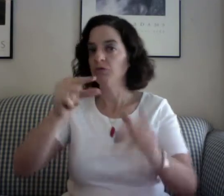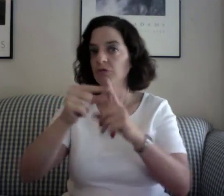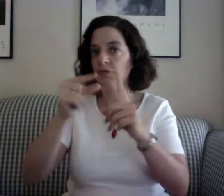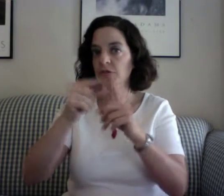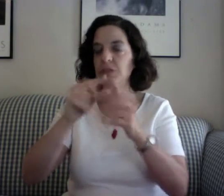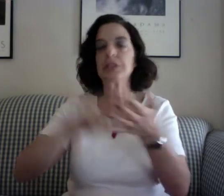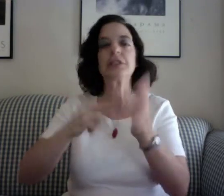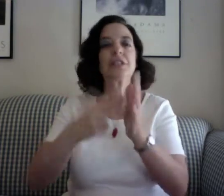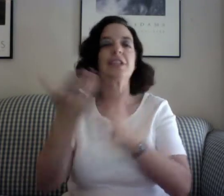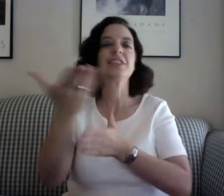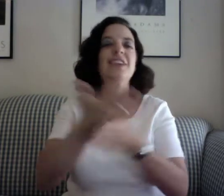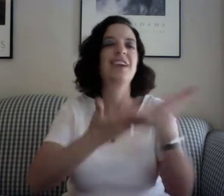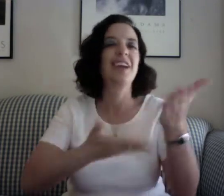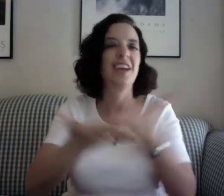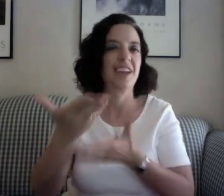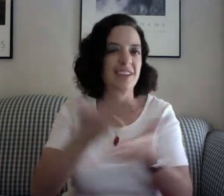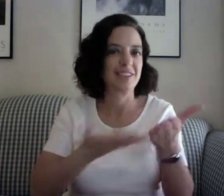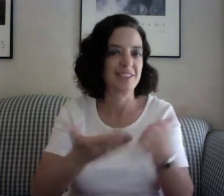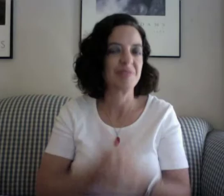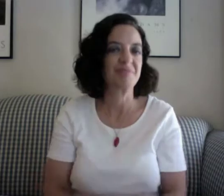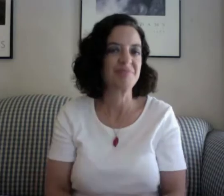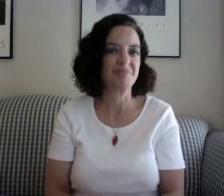the Greek that means hands.